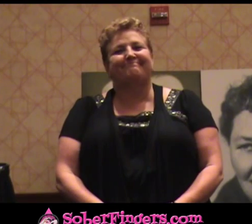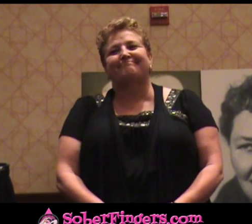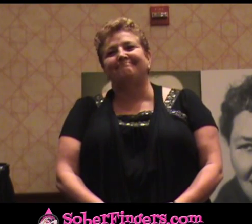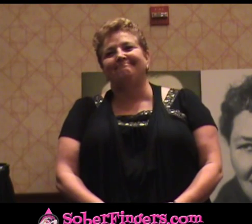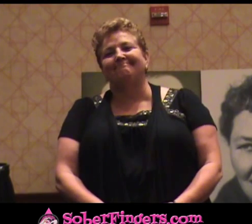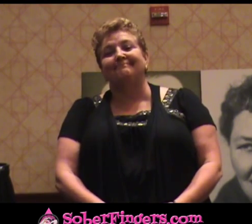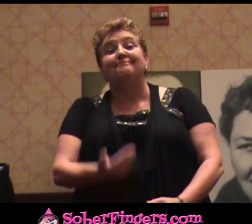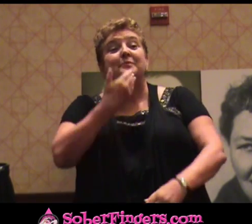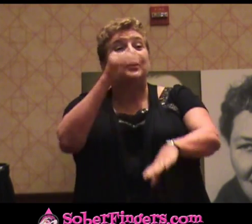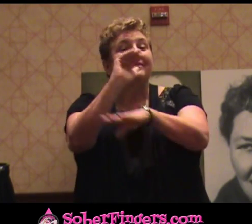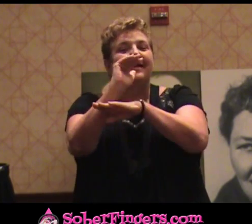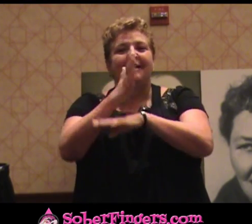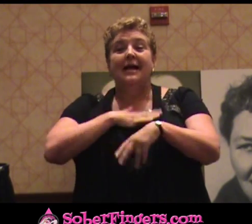Good evening, my name is Theresa. I'm an alcoholic.